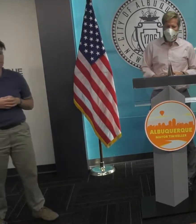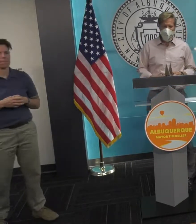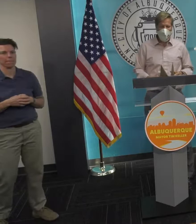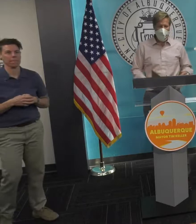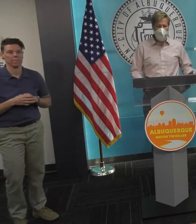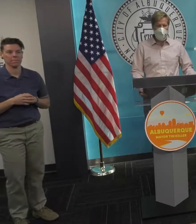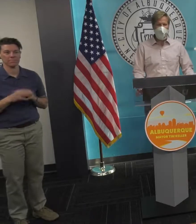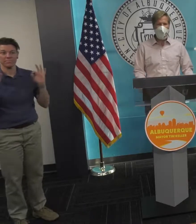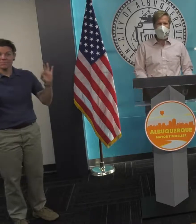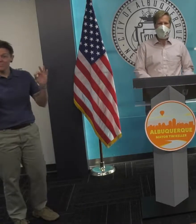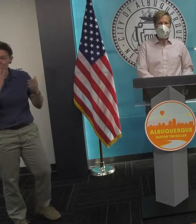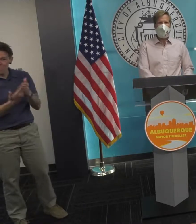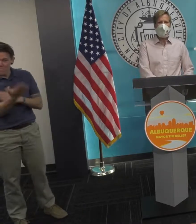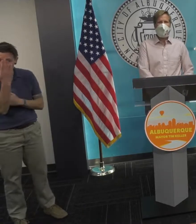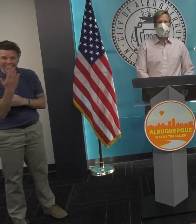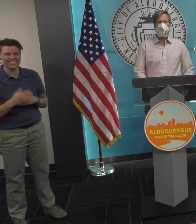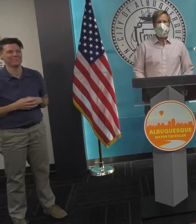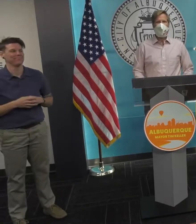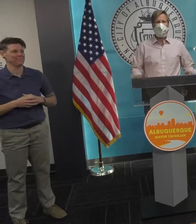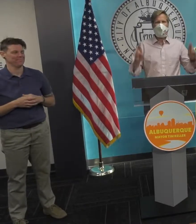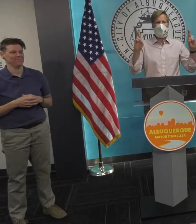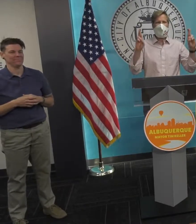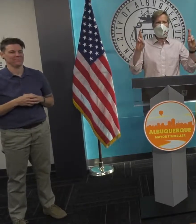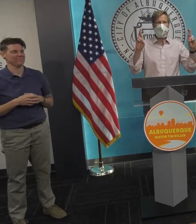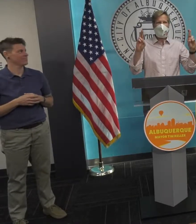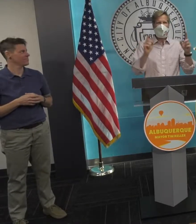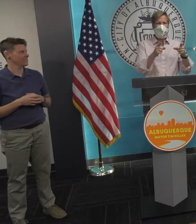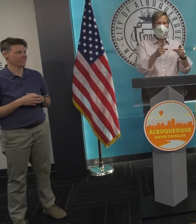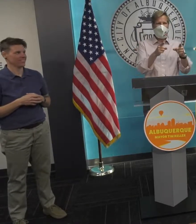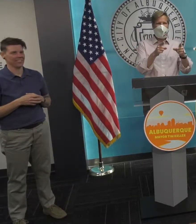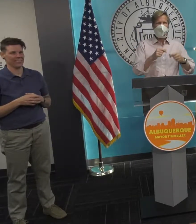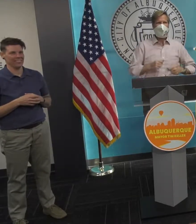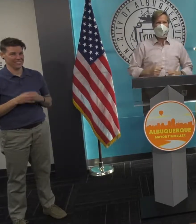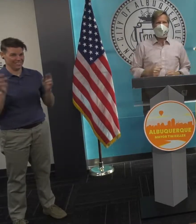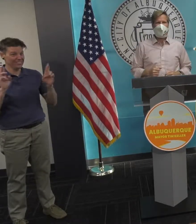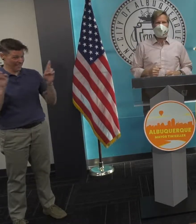Okay, good morning. And I think this means ready.